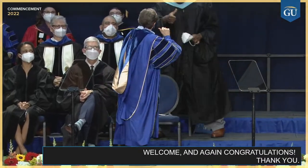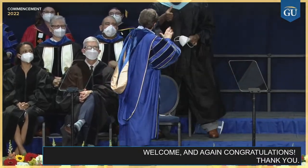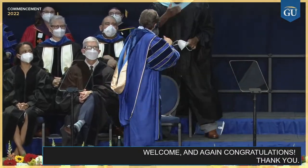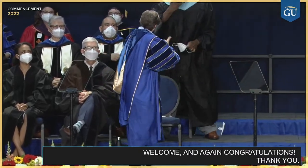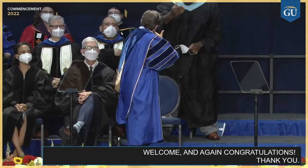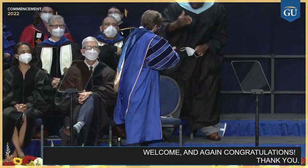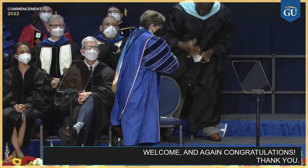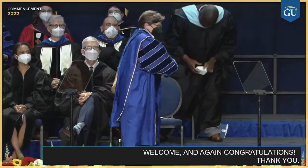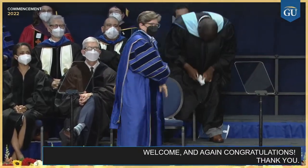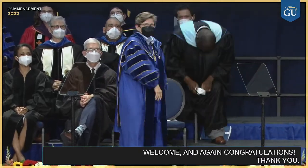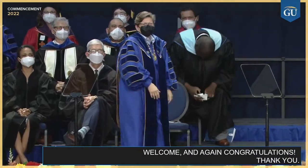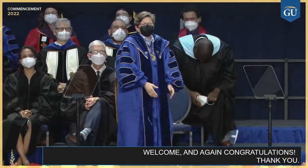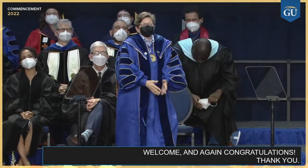Thank you, President Alara.